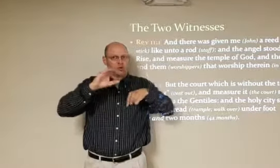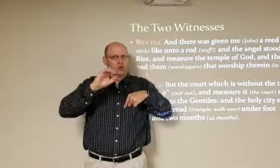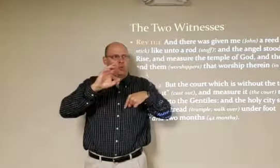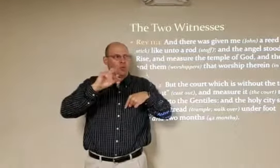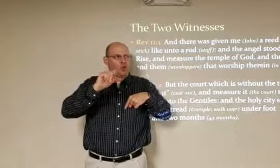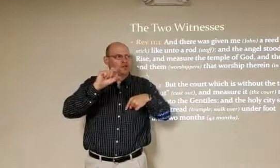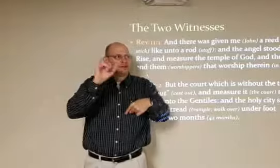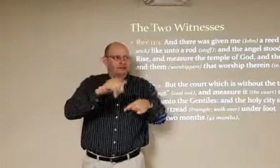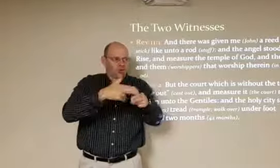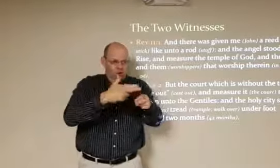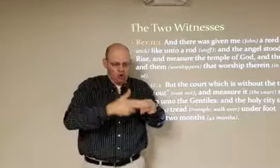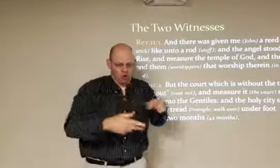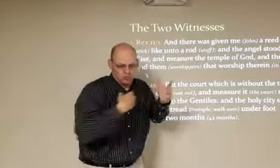is the outside.